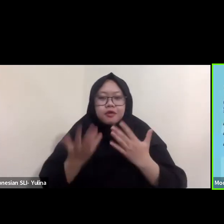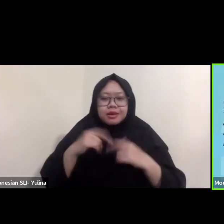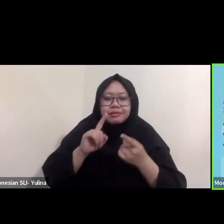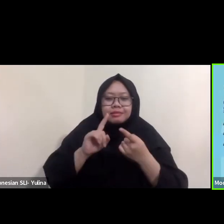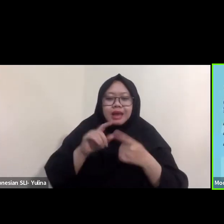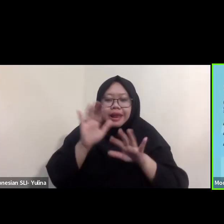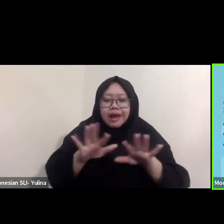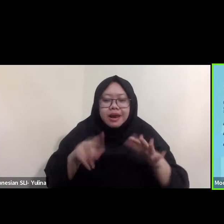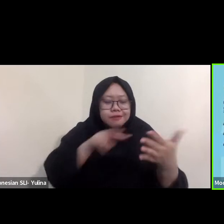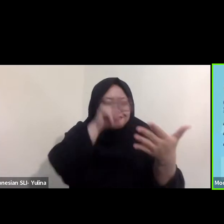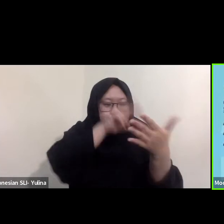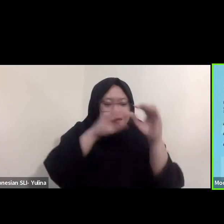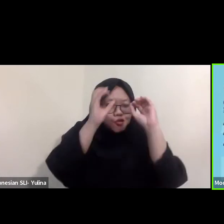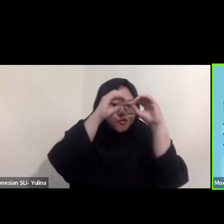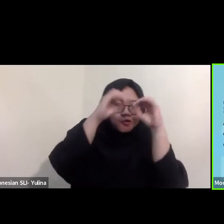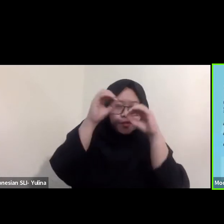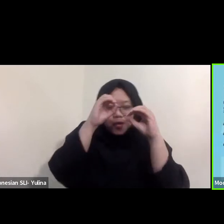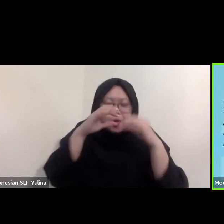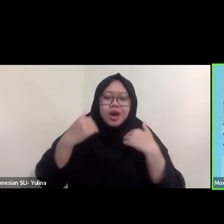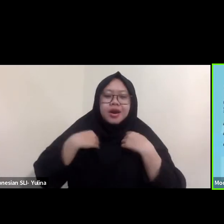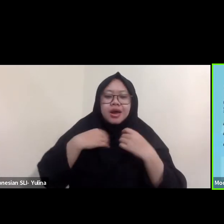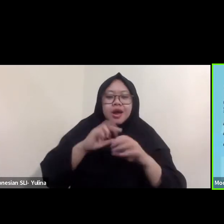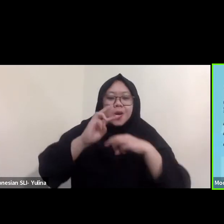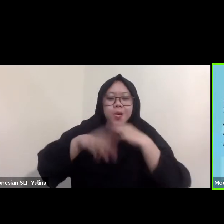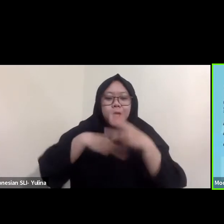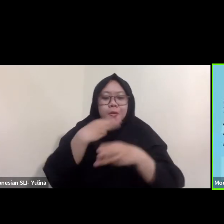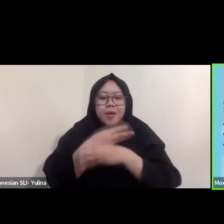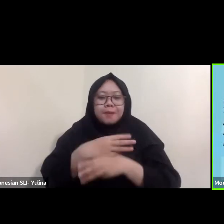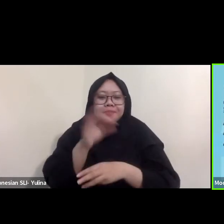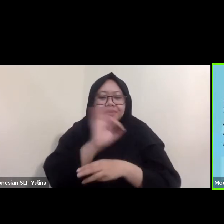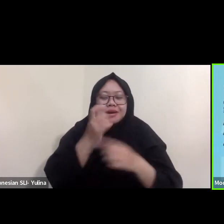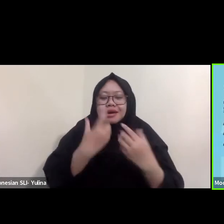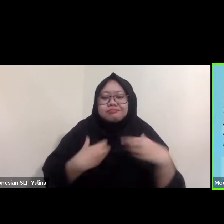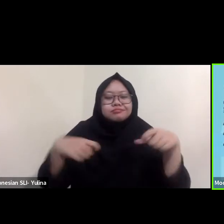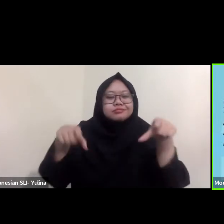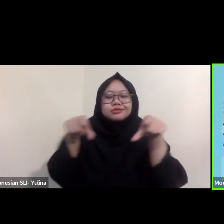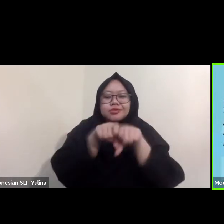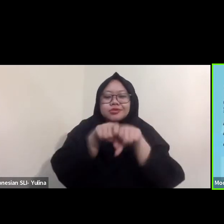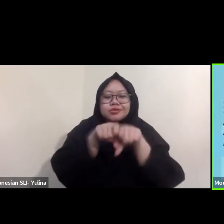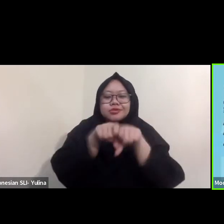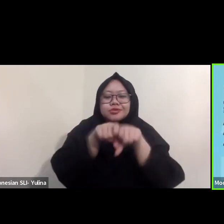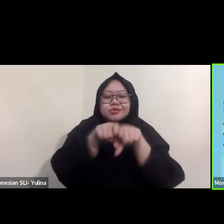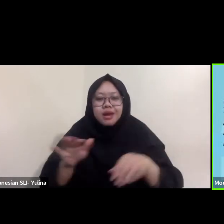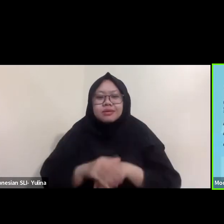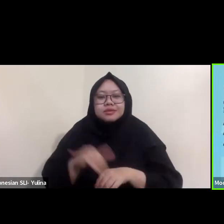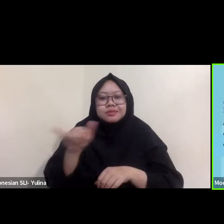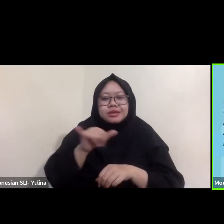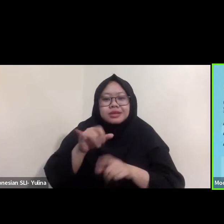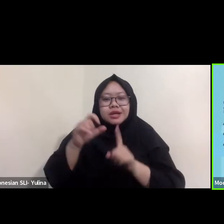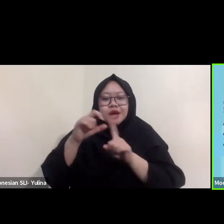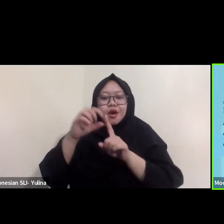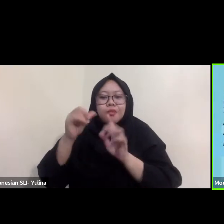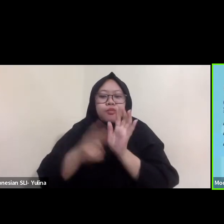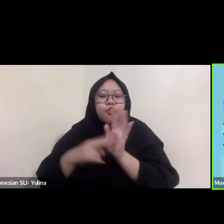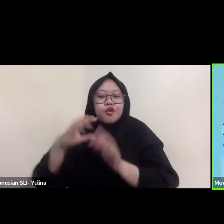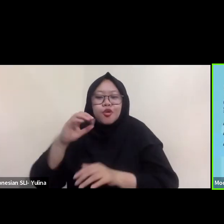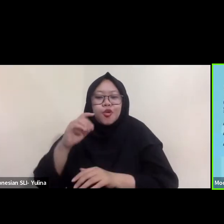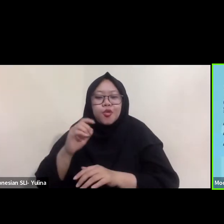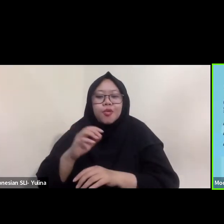well. And so there should be like a two side of coin. So how can we mitigate these risks while adopting technology at the same